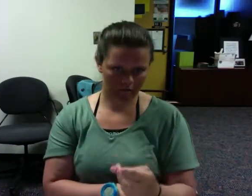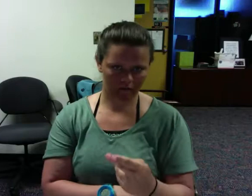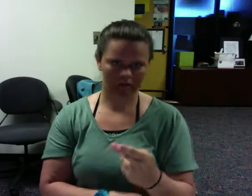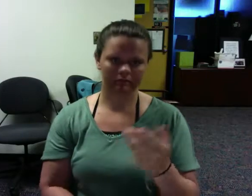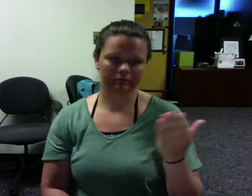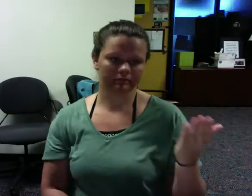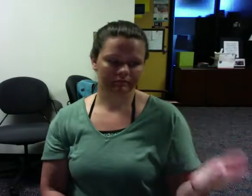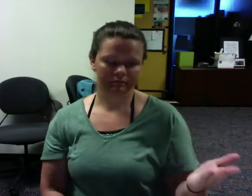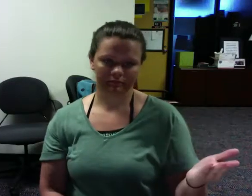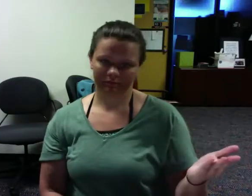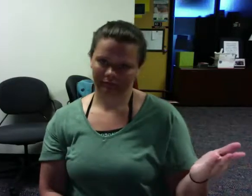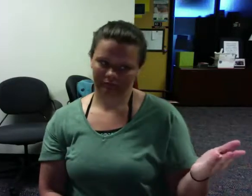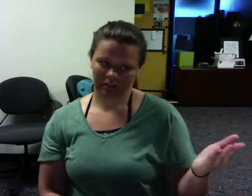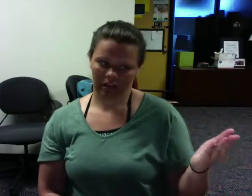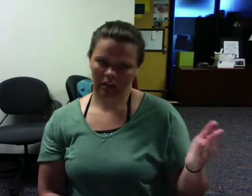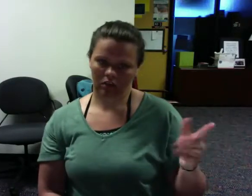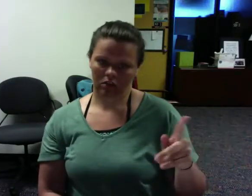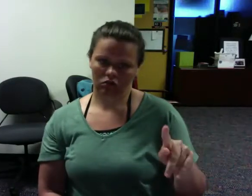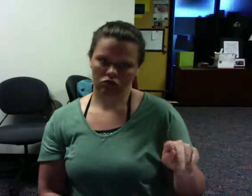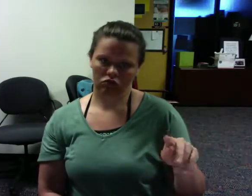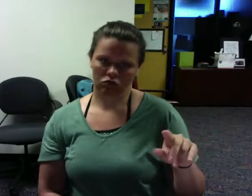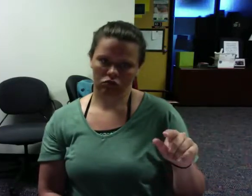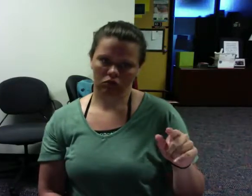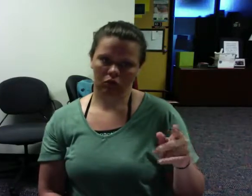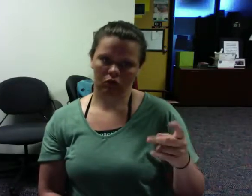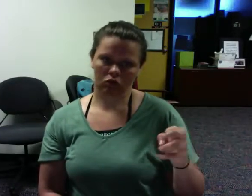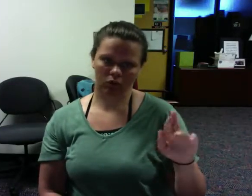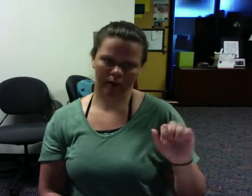What's this graph divided into? Well,